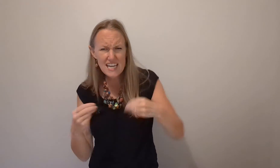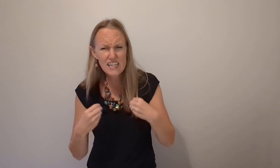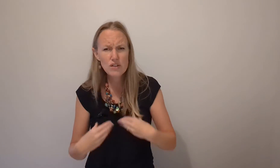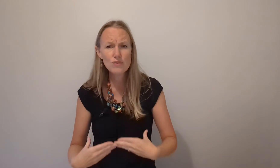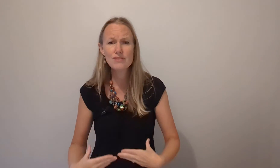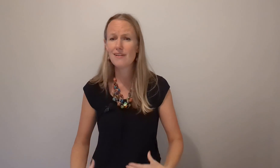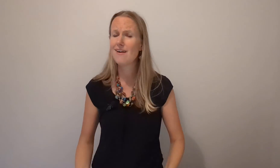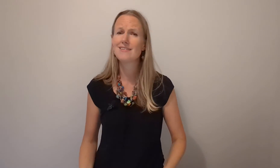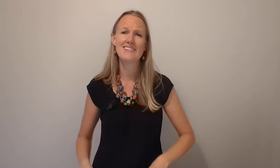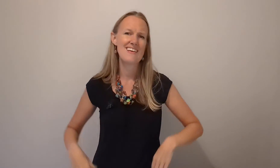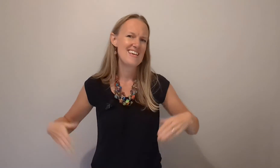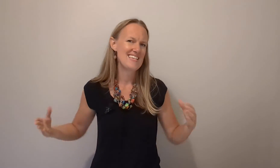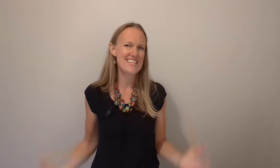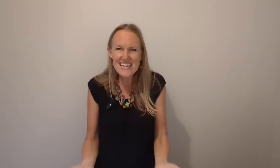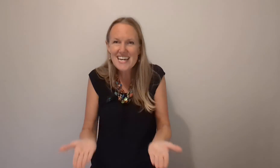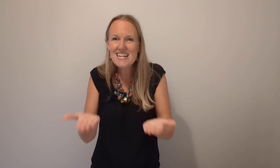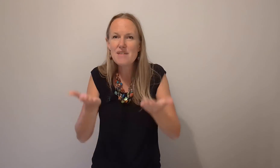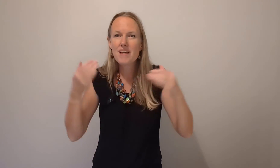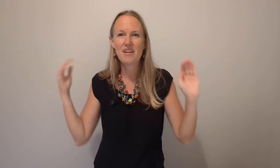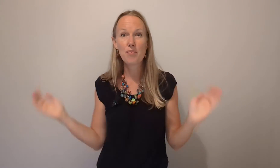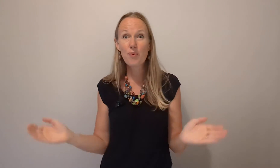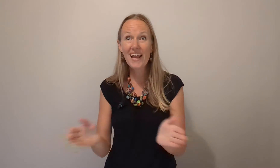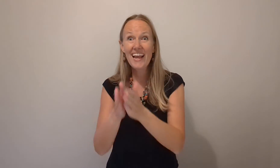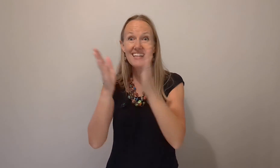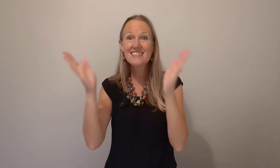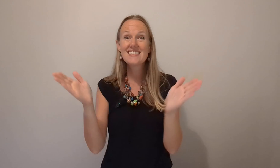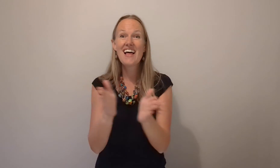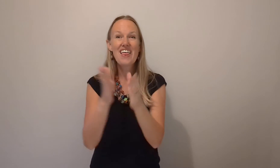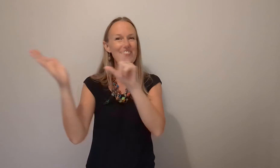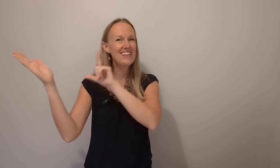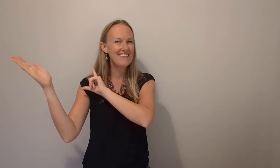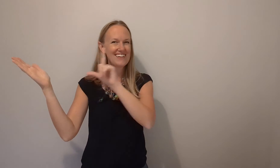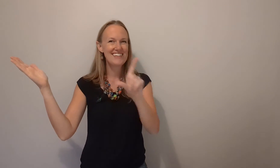inside of those lungs. Get up and praise the Lord.